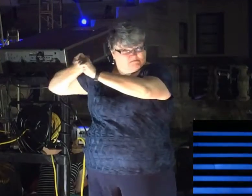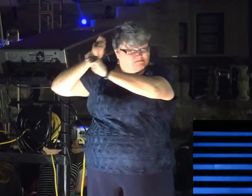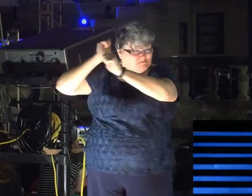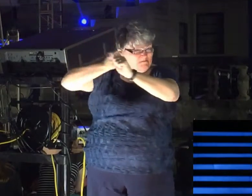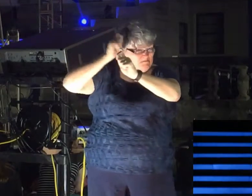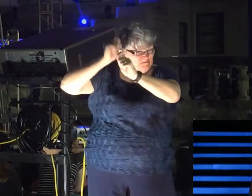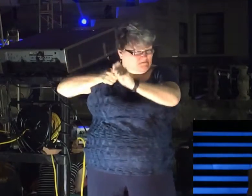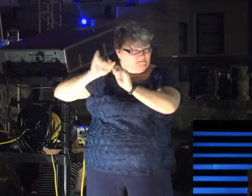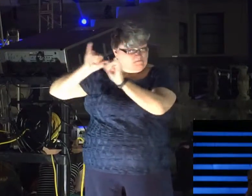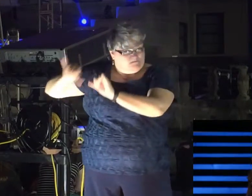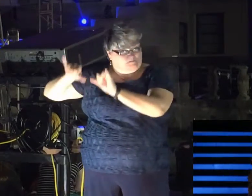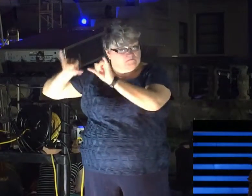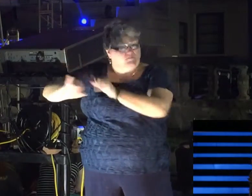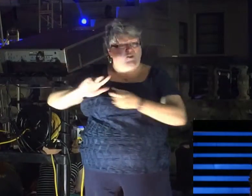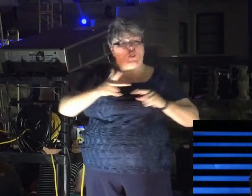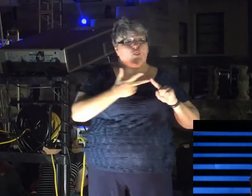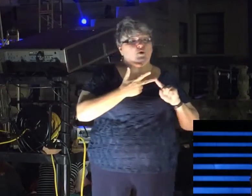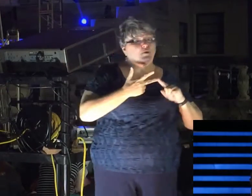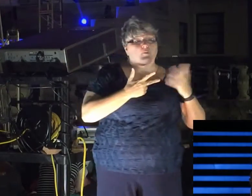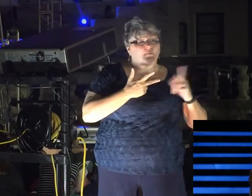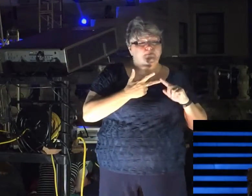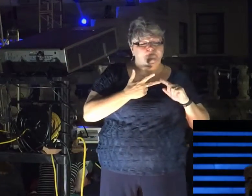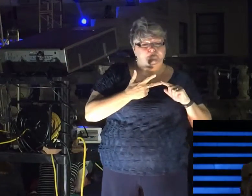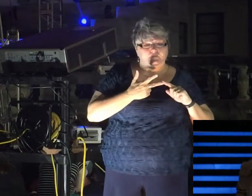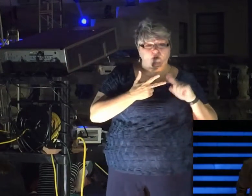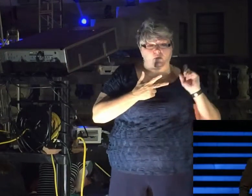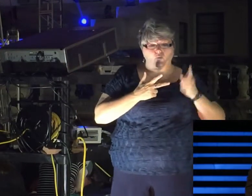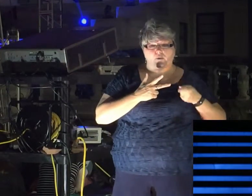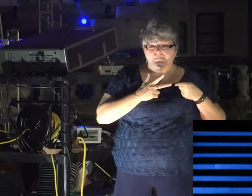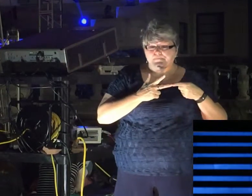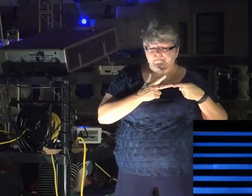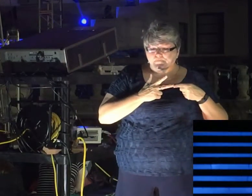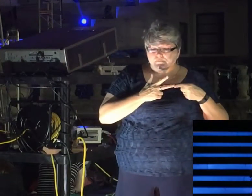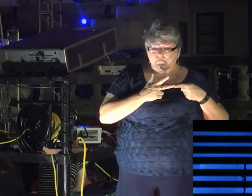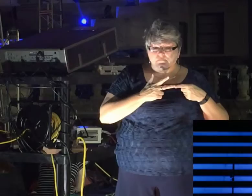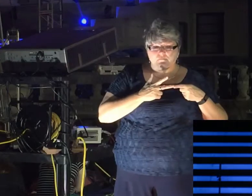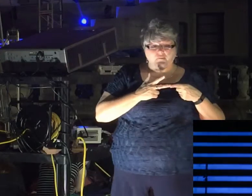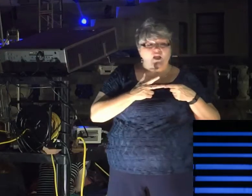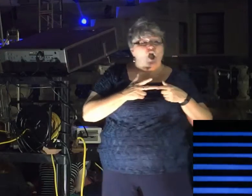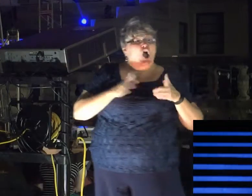right? And so here's the third point.